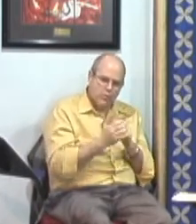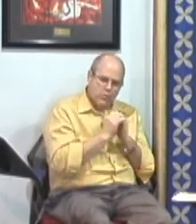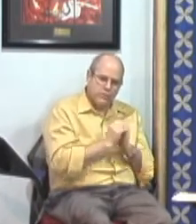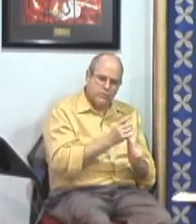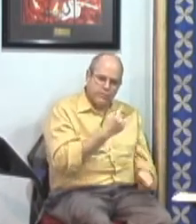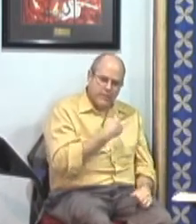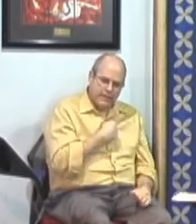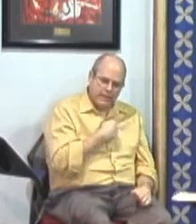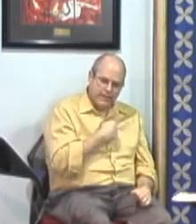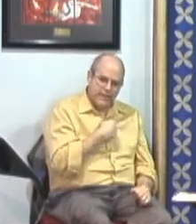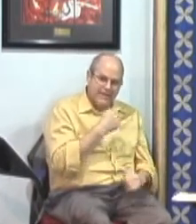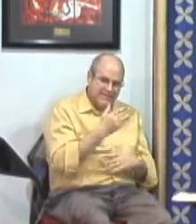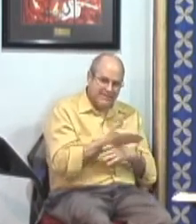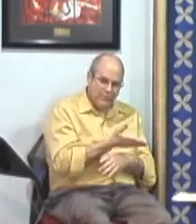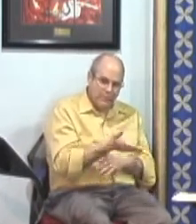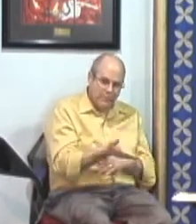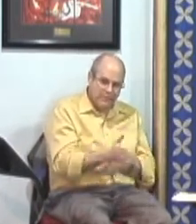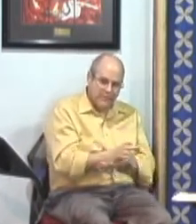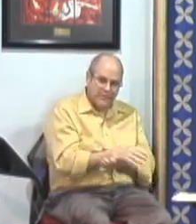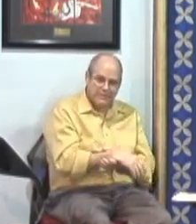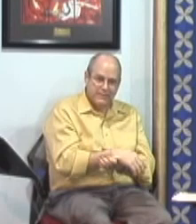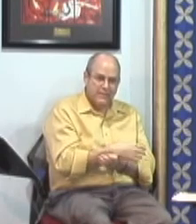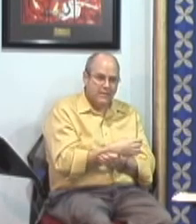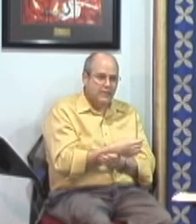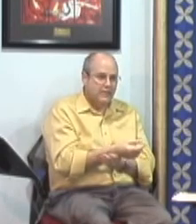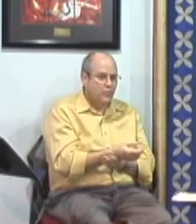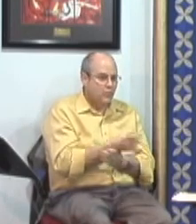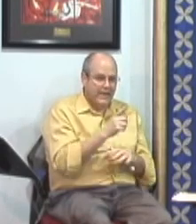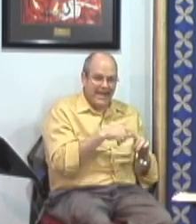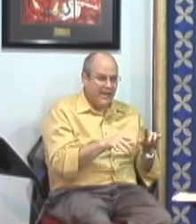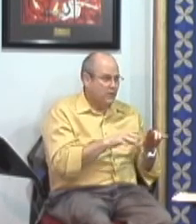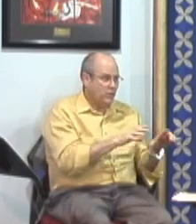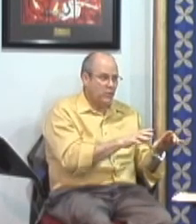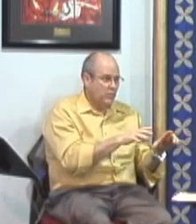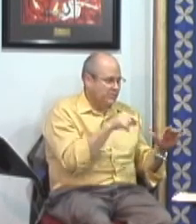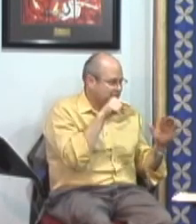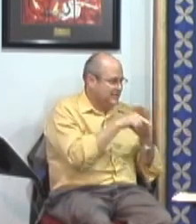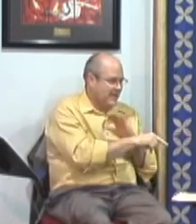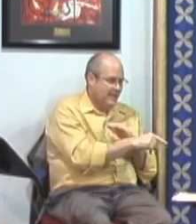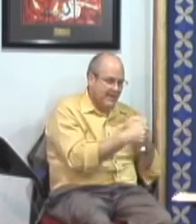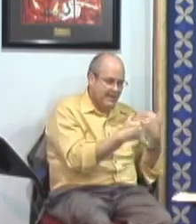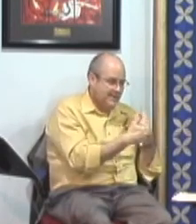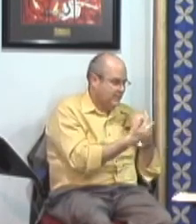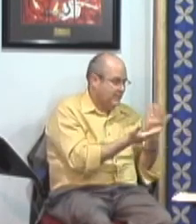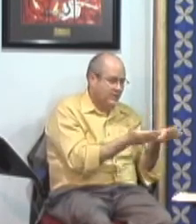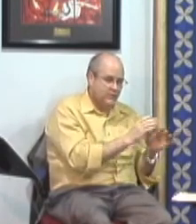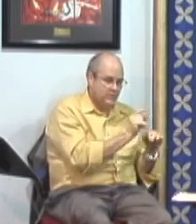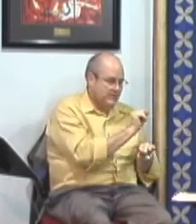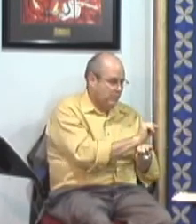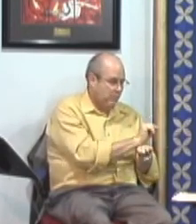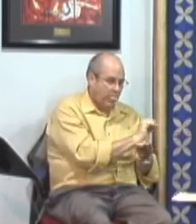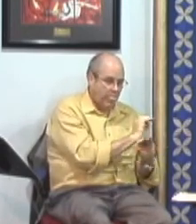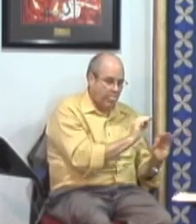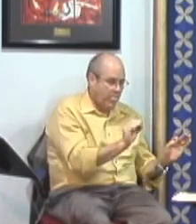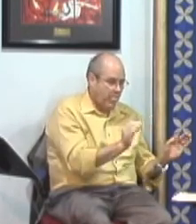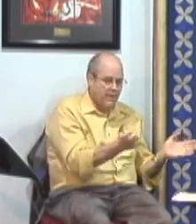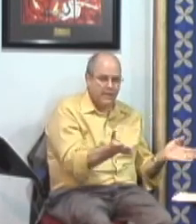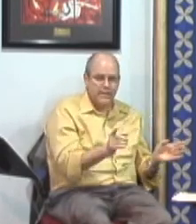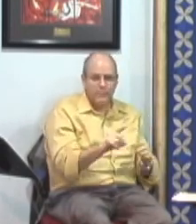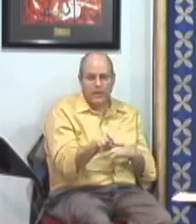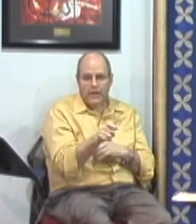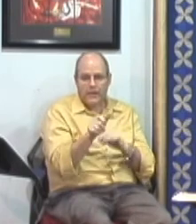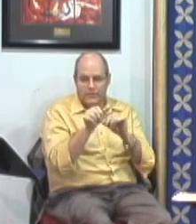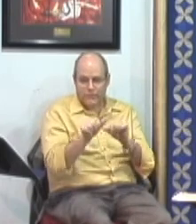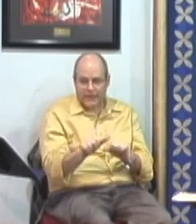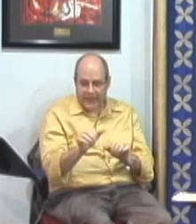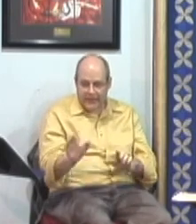me. Some of those things we can't do today. We can't make the sacrifices because there's no temple, right? But others we